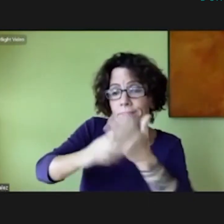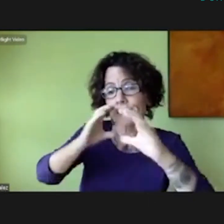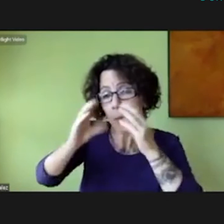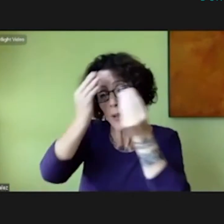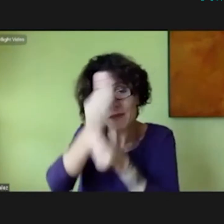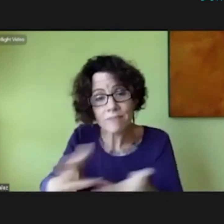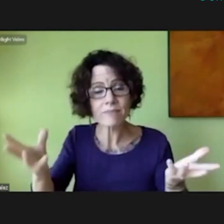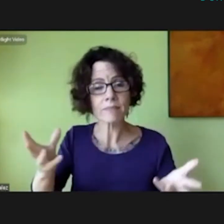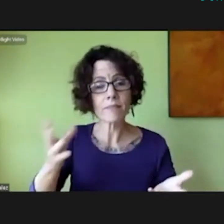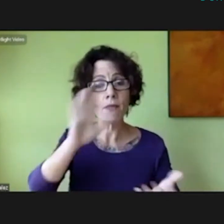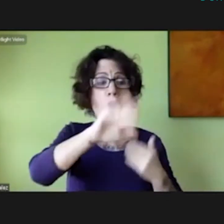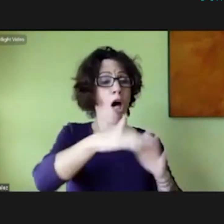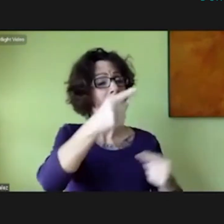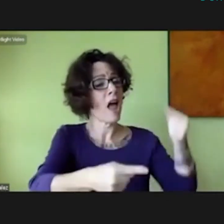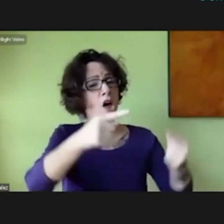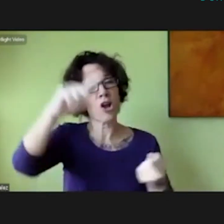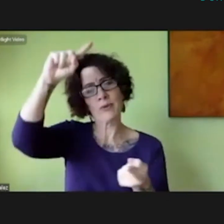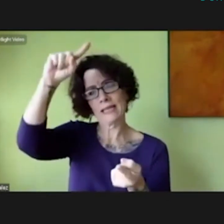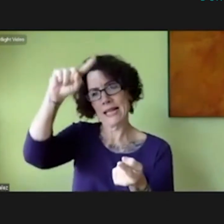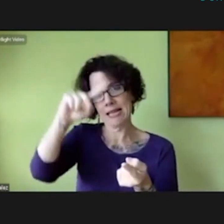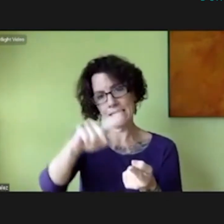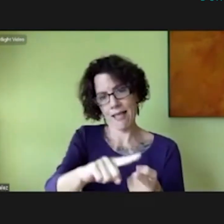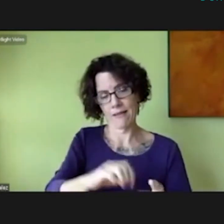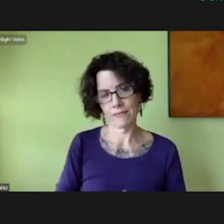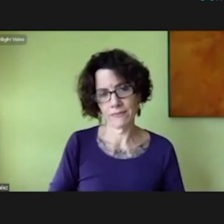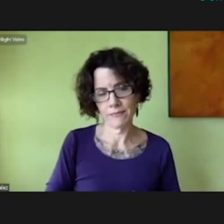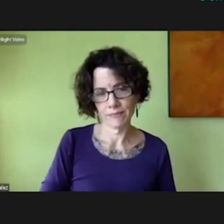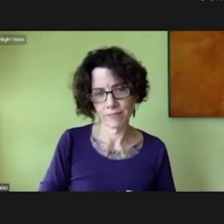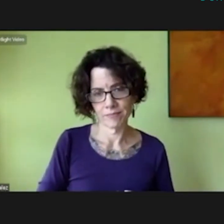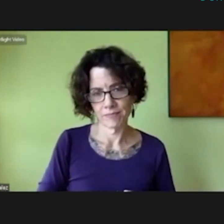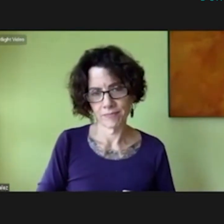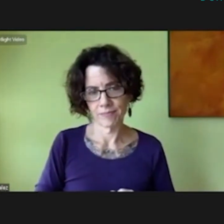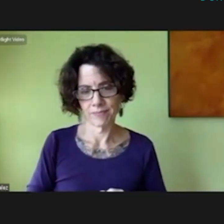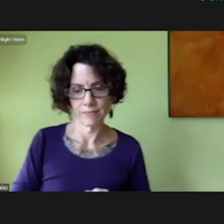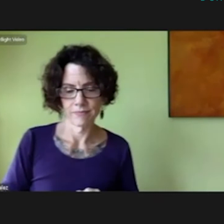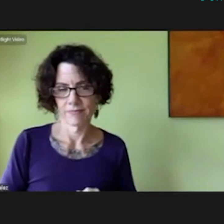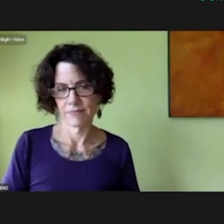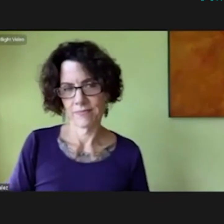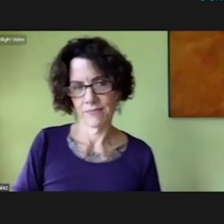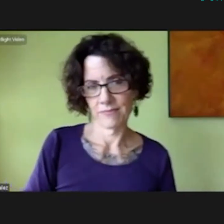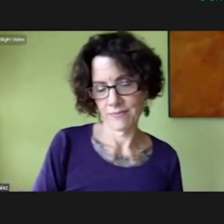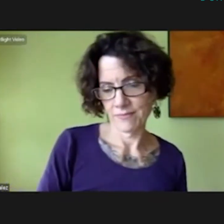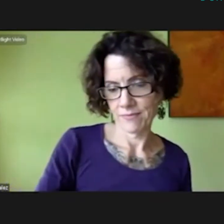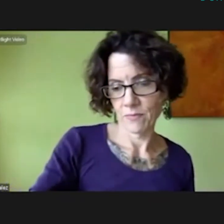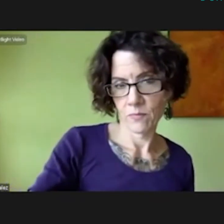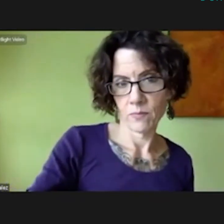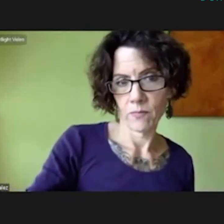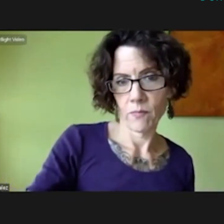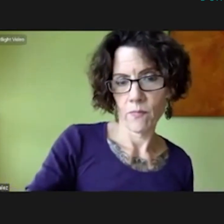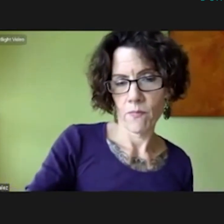you don't want that to happen. Take the time to sit down and have that communication